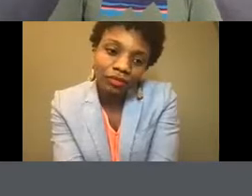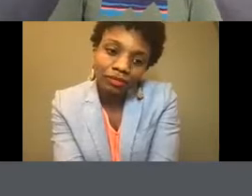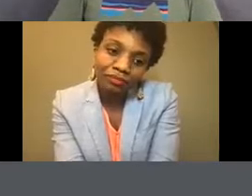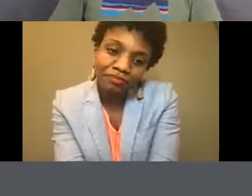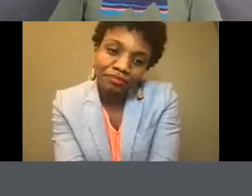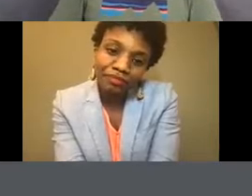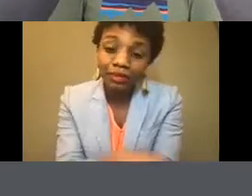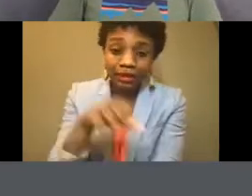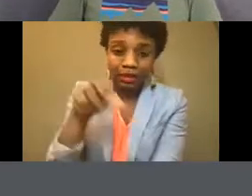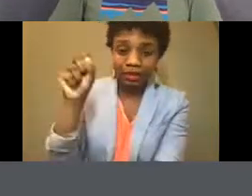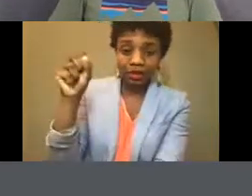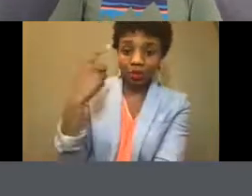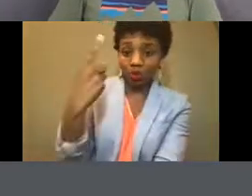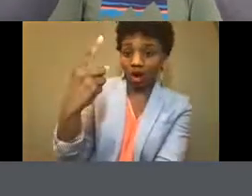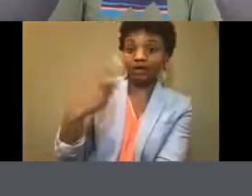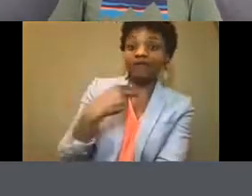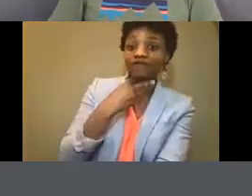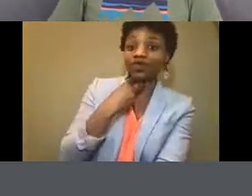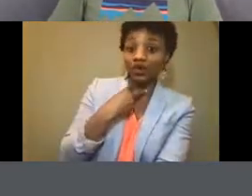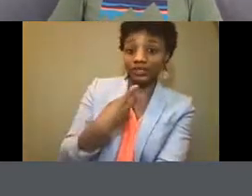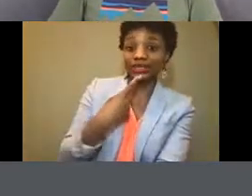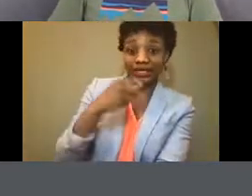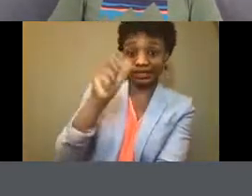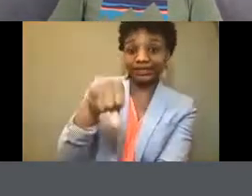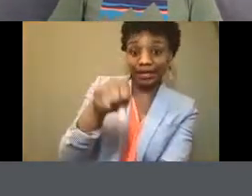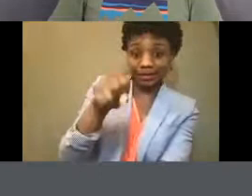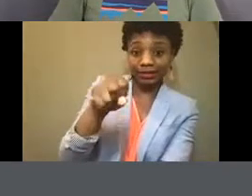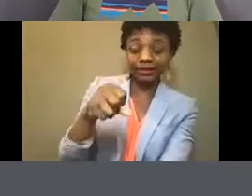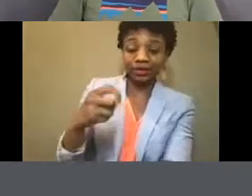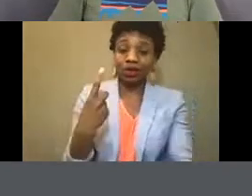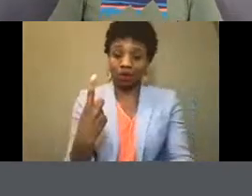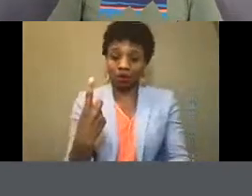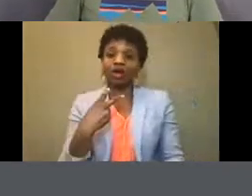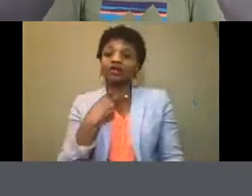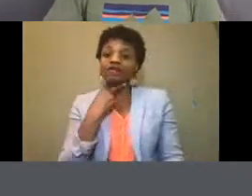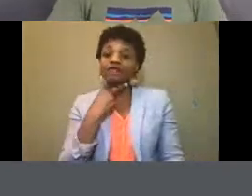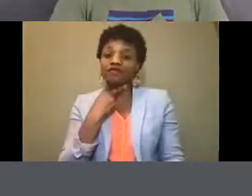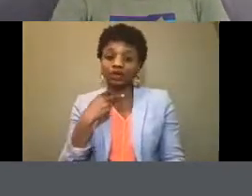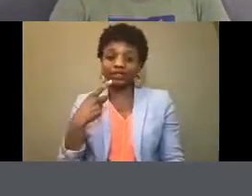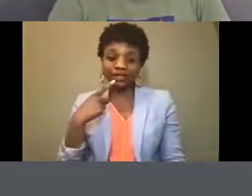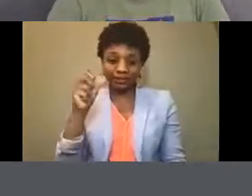Yes, I can see it. Sorry, apologize there.